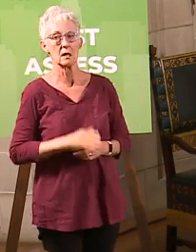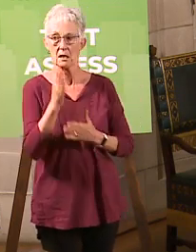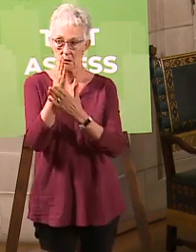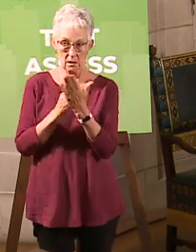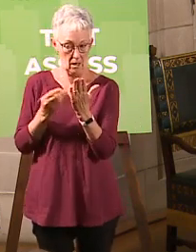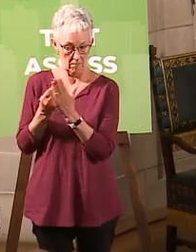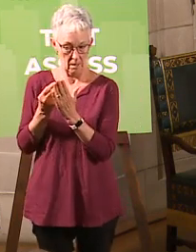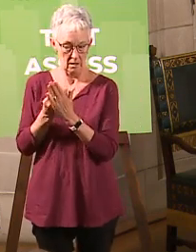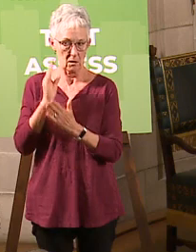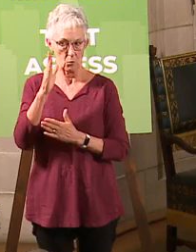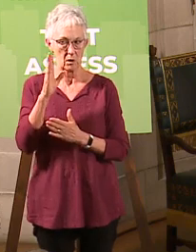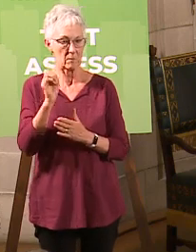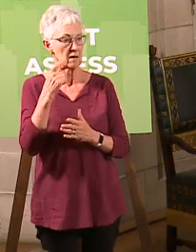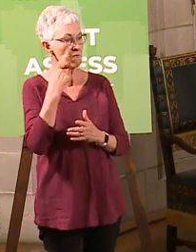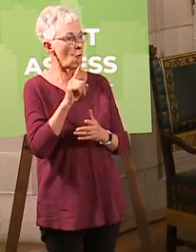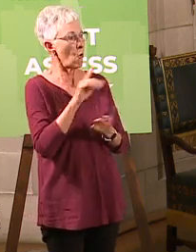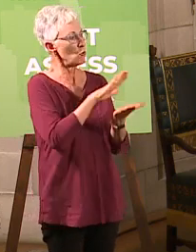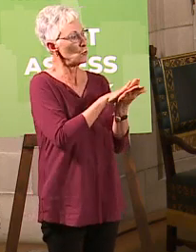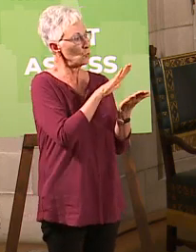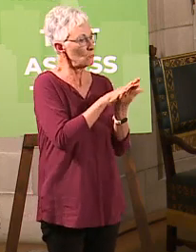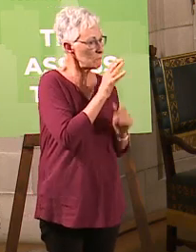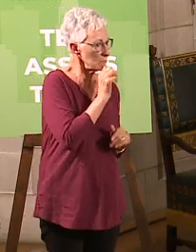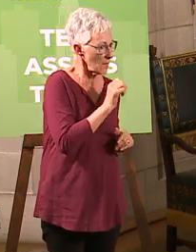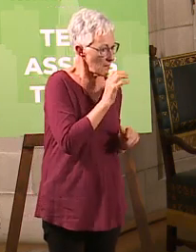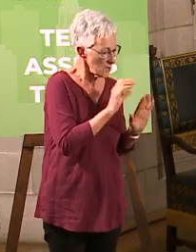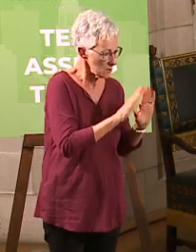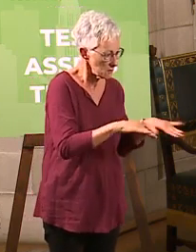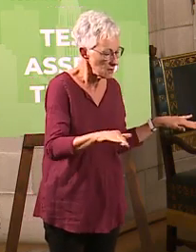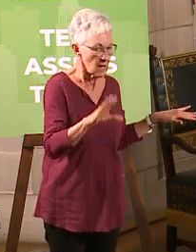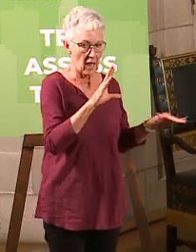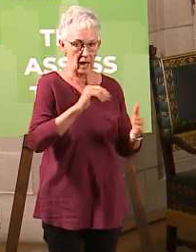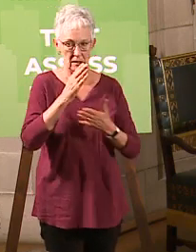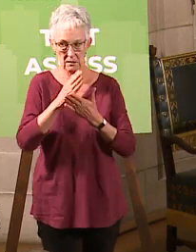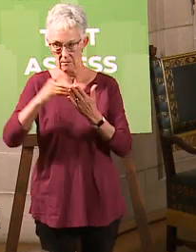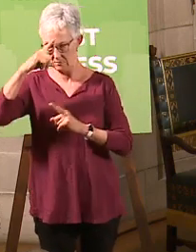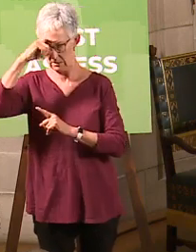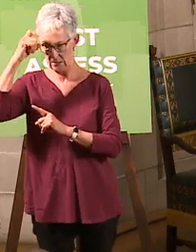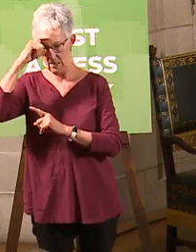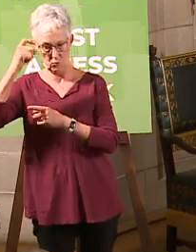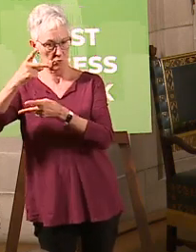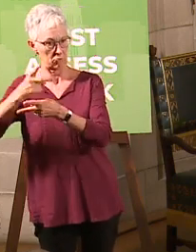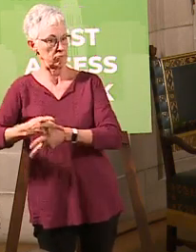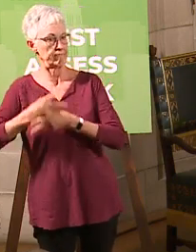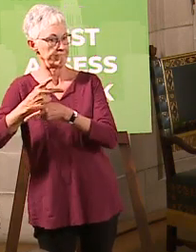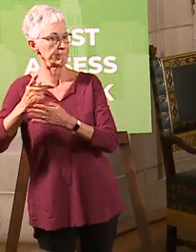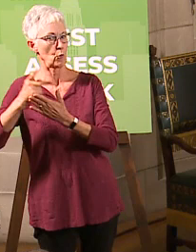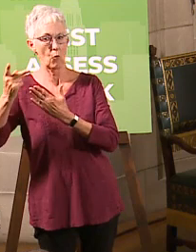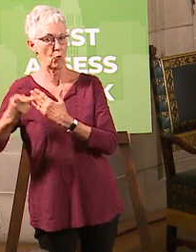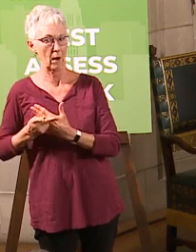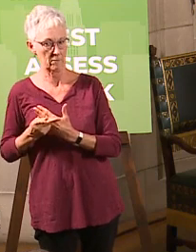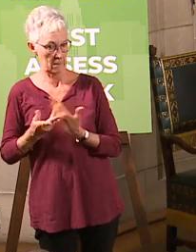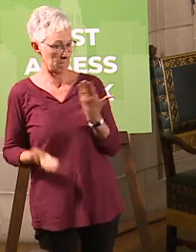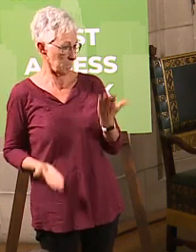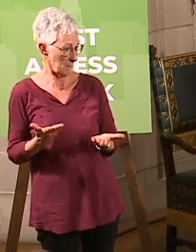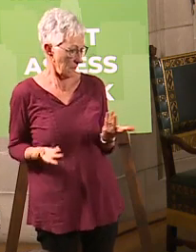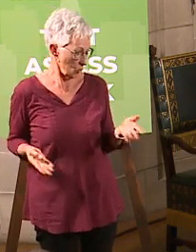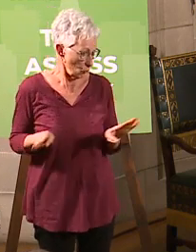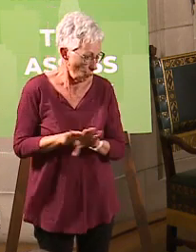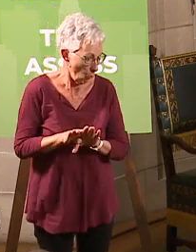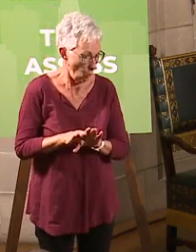care spots in their center or in their home. Funds will help provide the data collection process with technology platform to sustain the